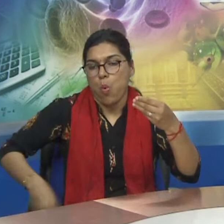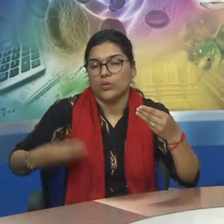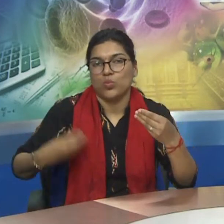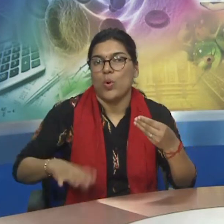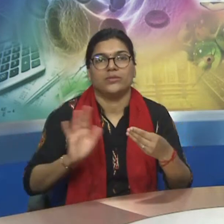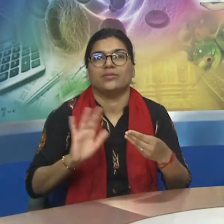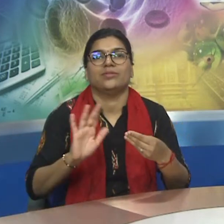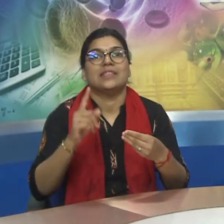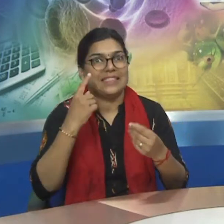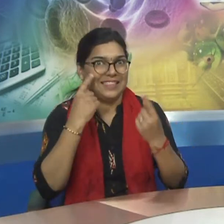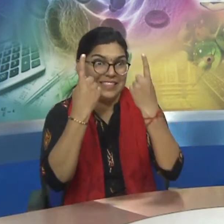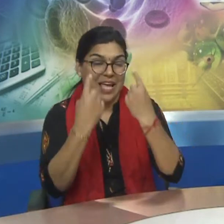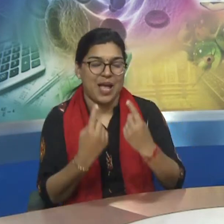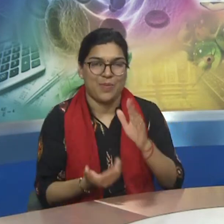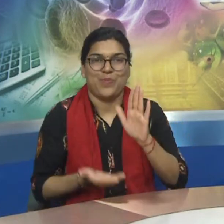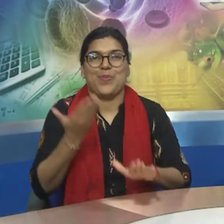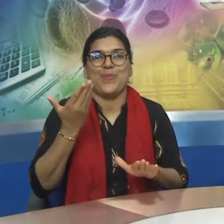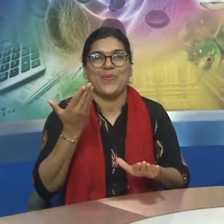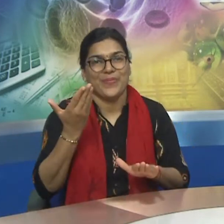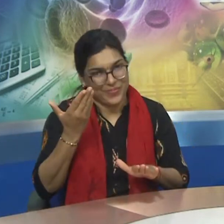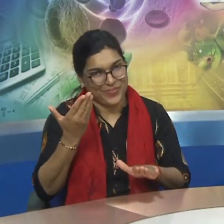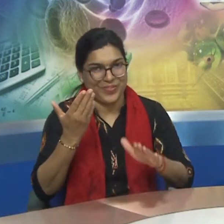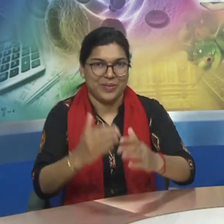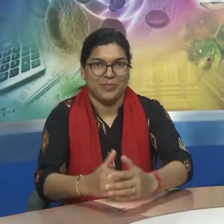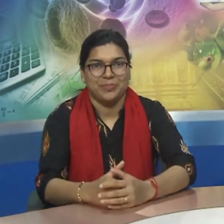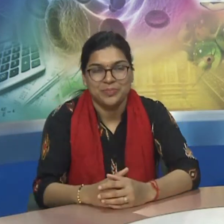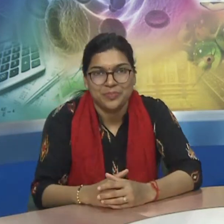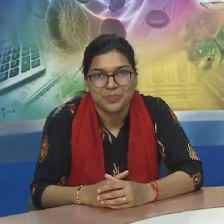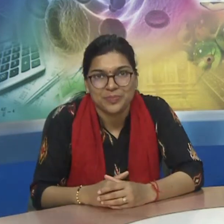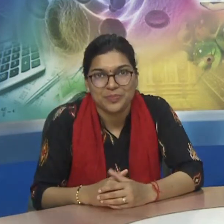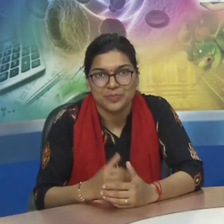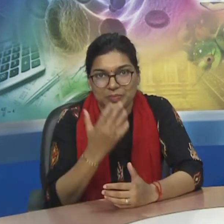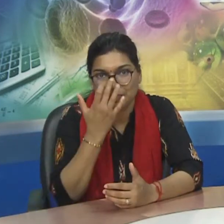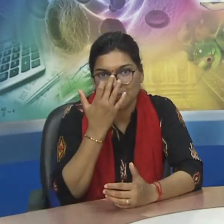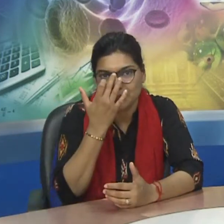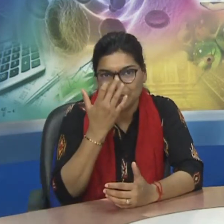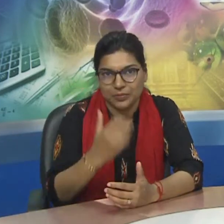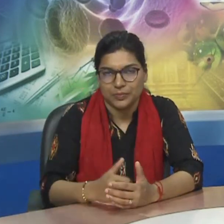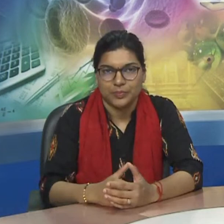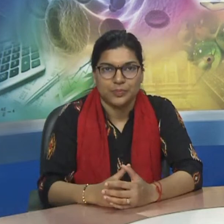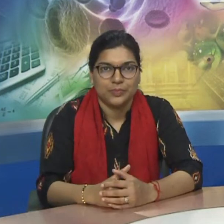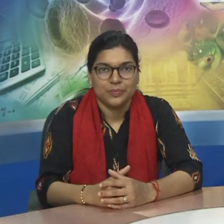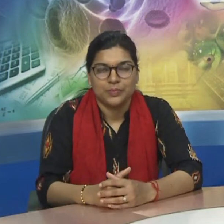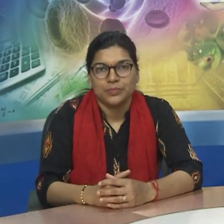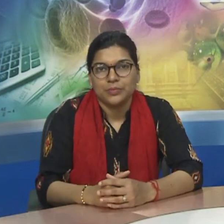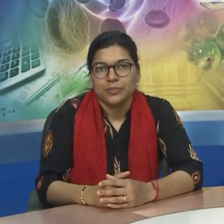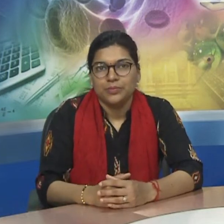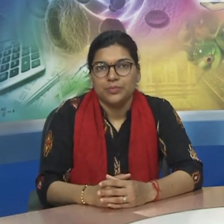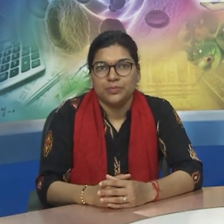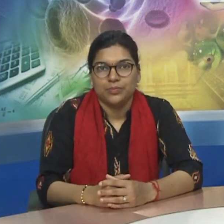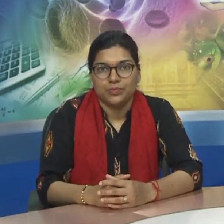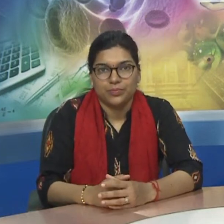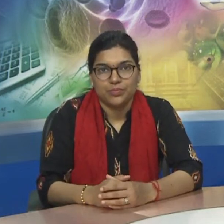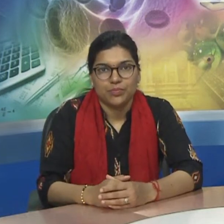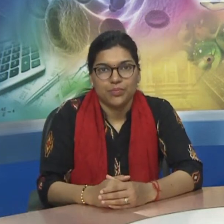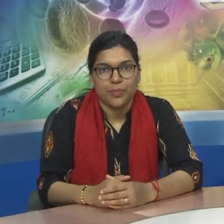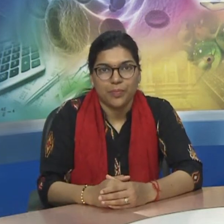So print preview is done when you have to take a printout. So that is done before taking the final printout.